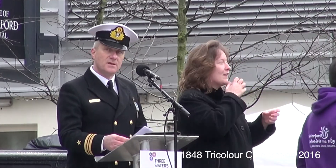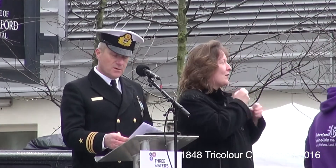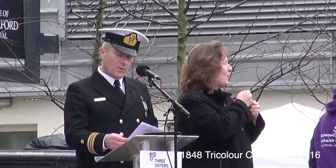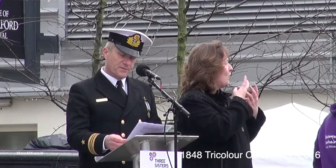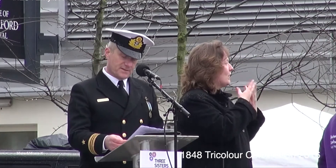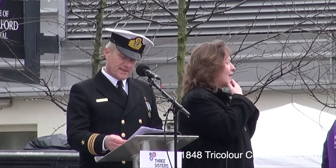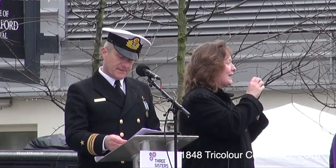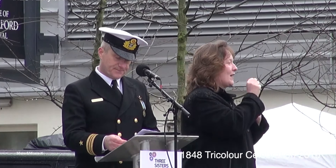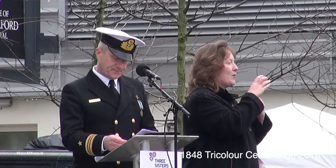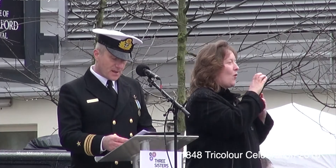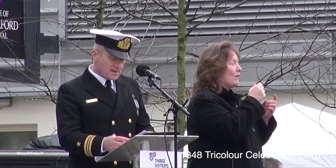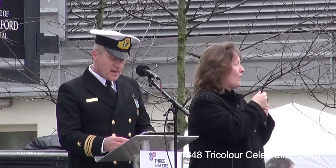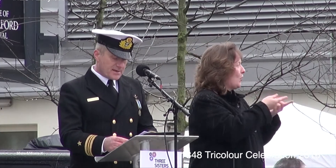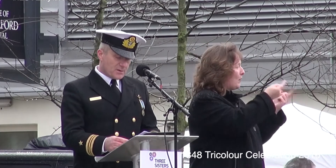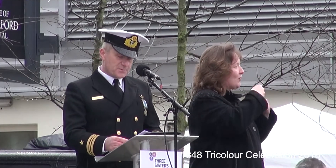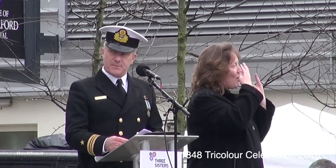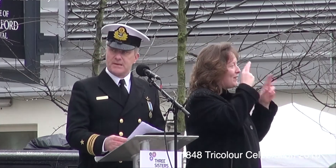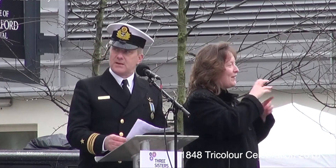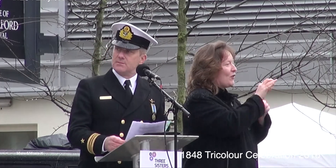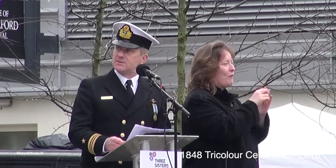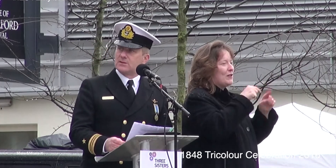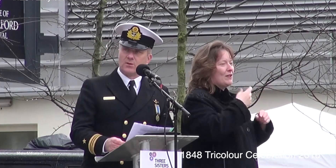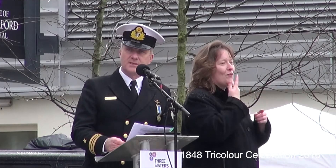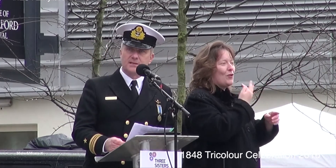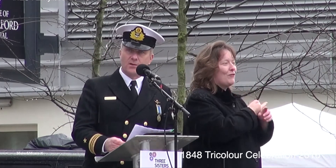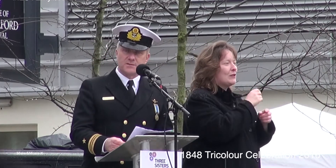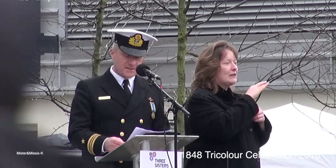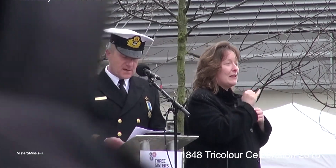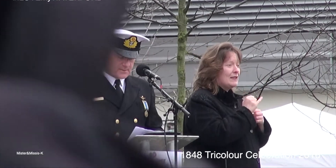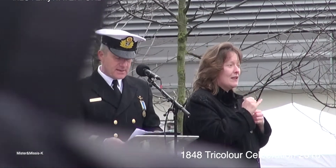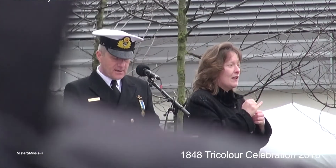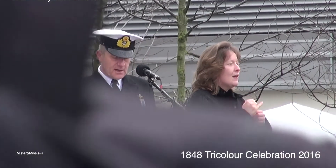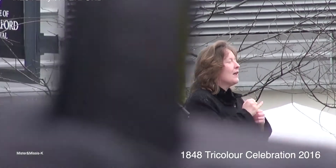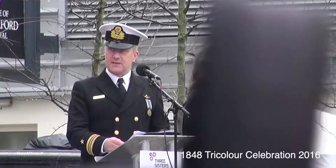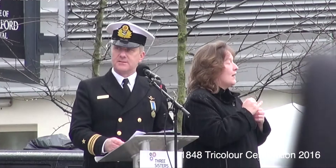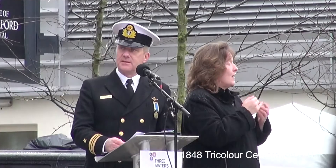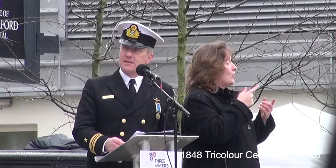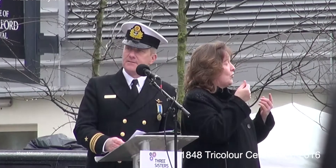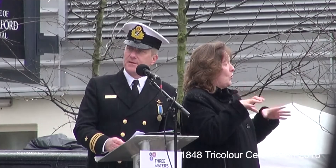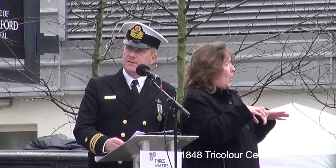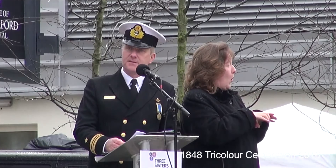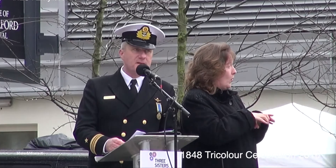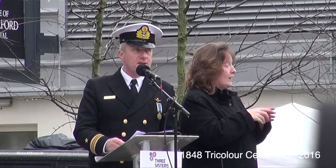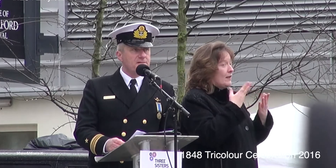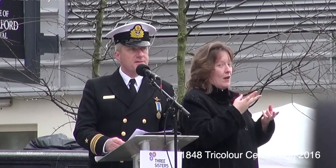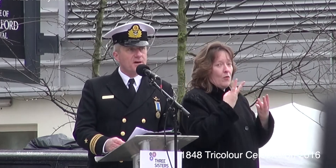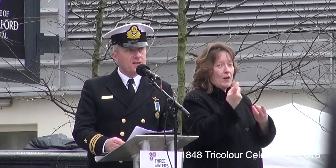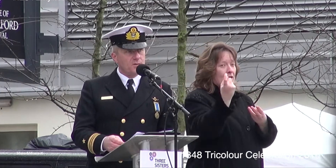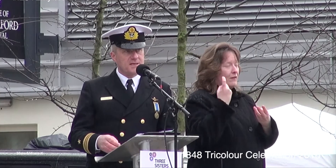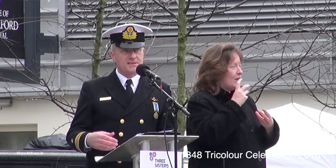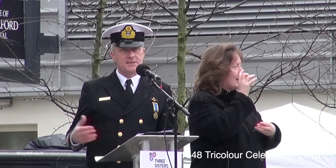in Waterford City. And now, as we come close to the close of the ceremony, I'd like to invite